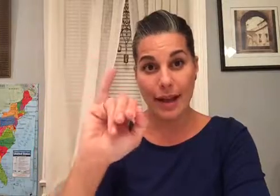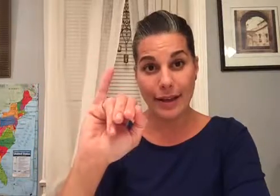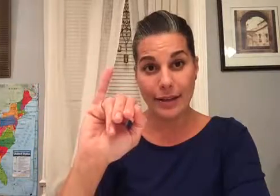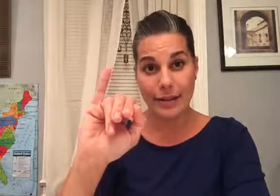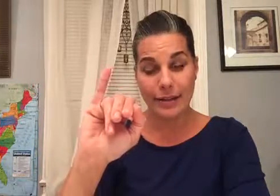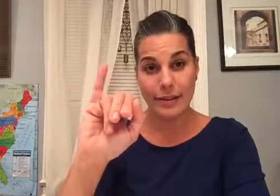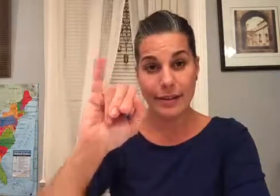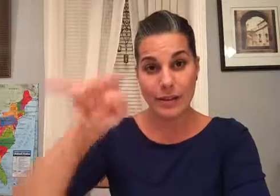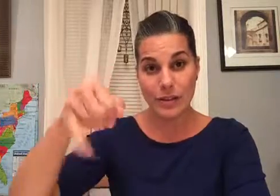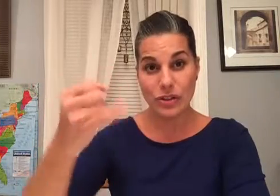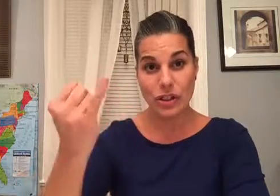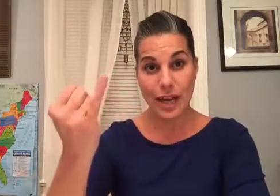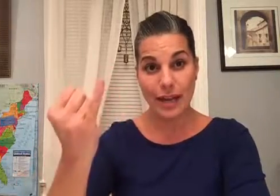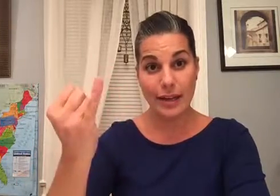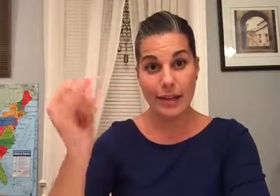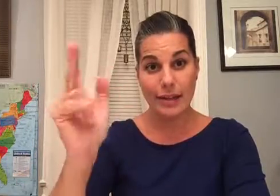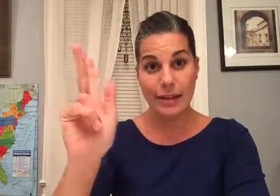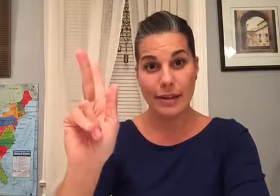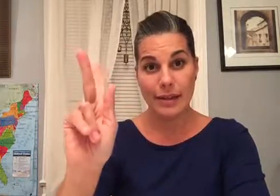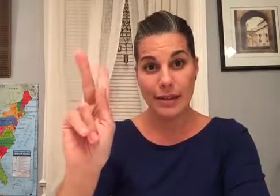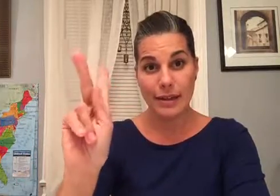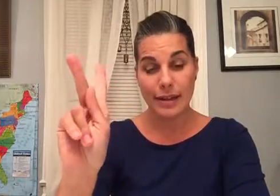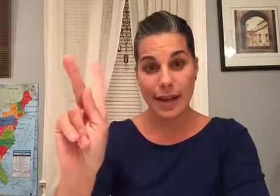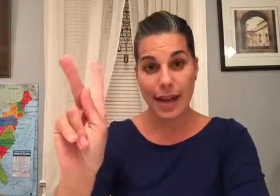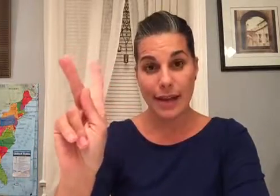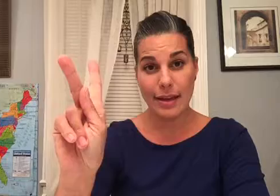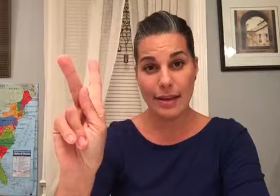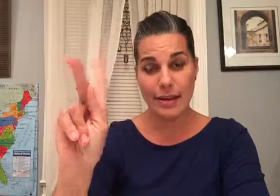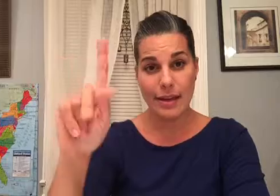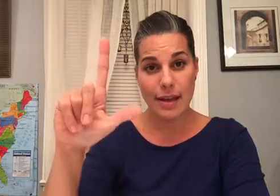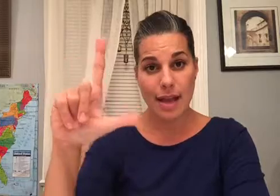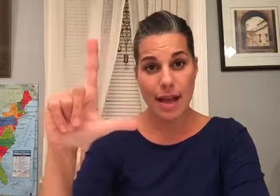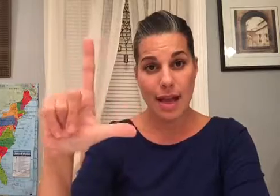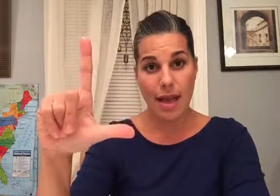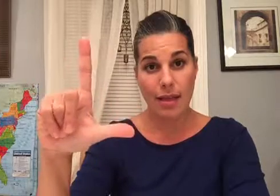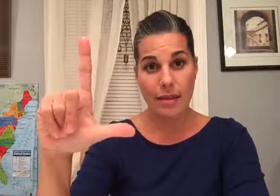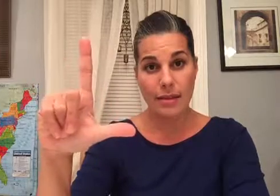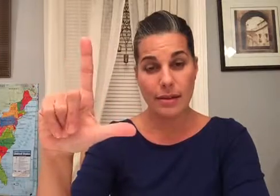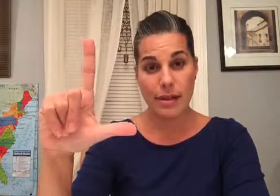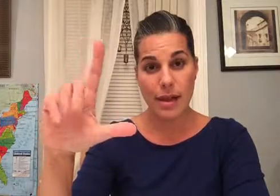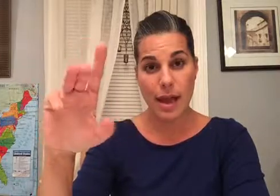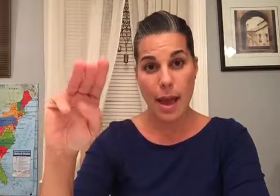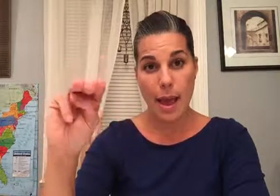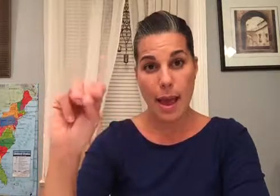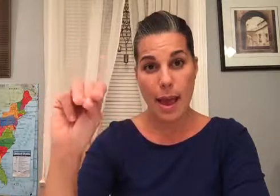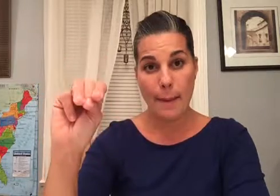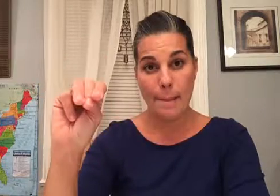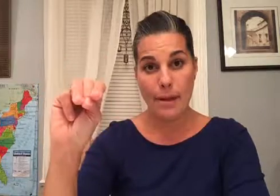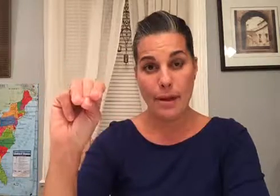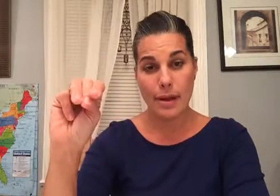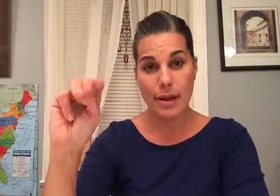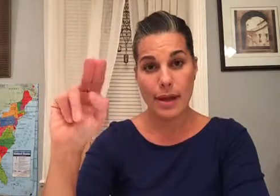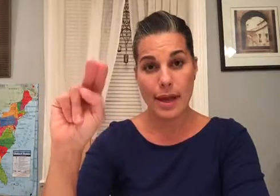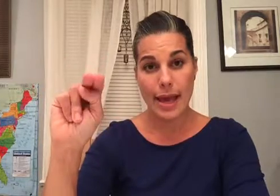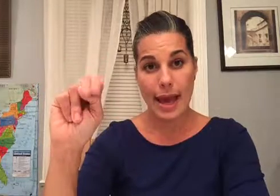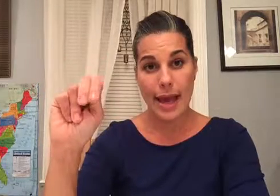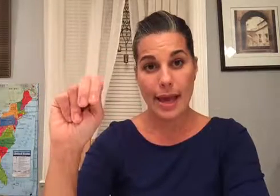I, J, K, L, M,